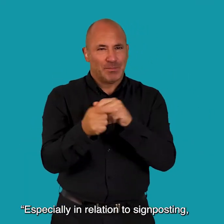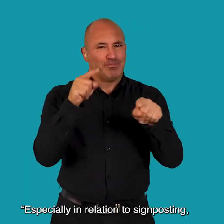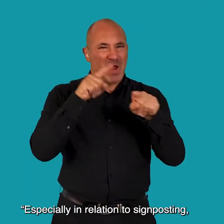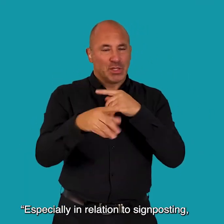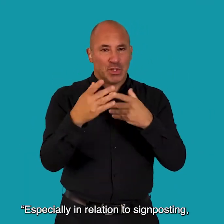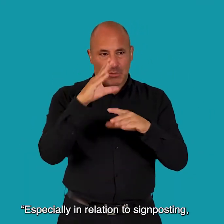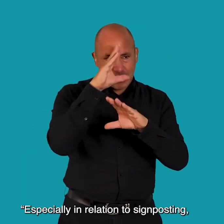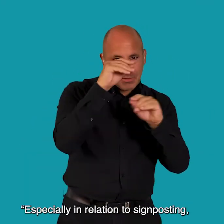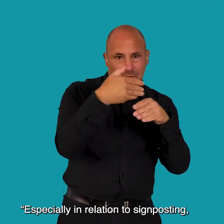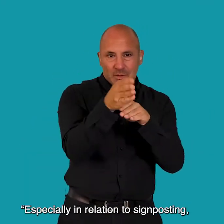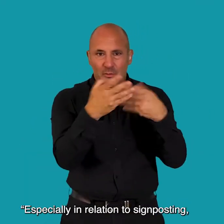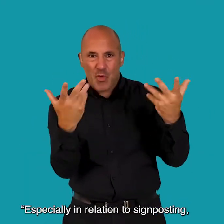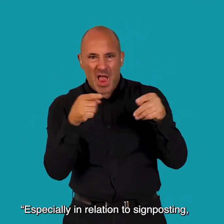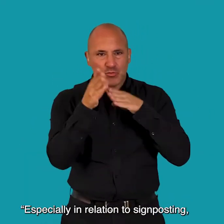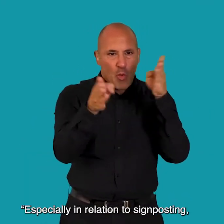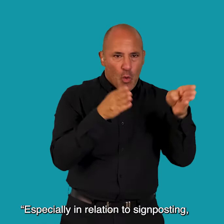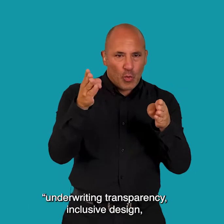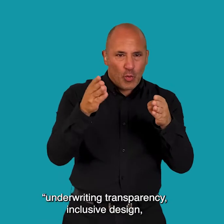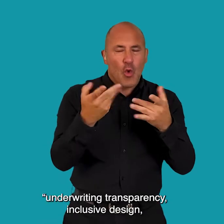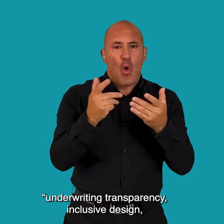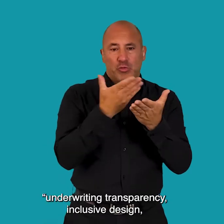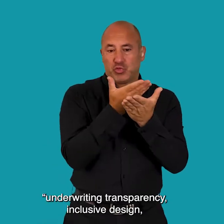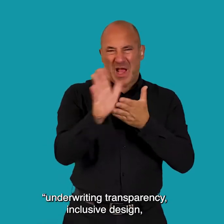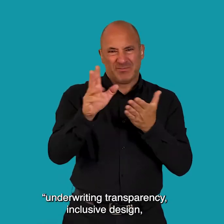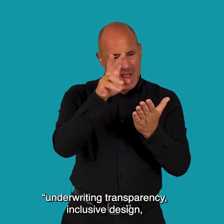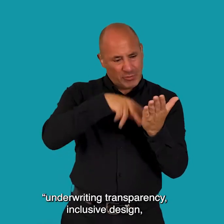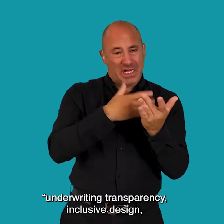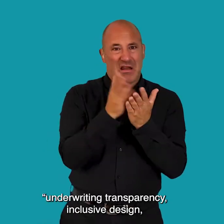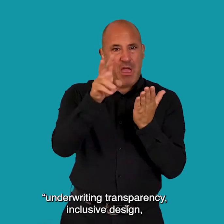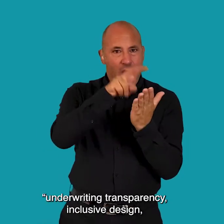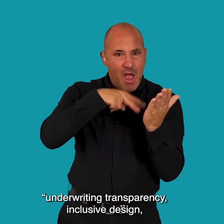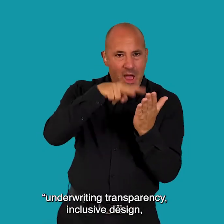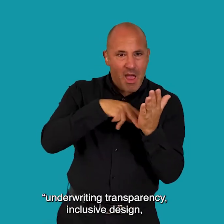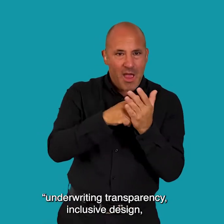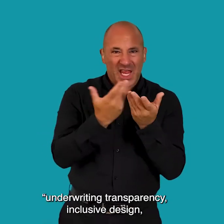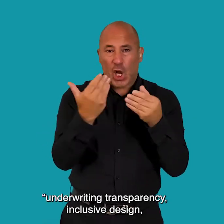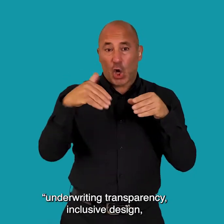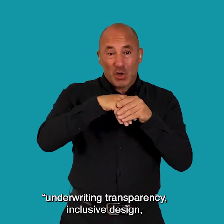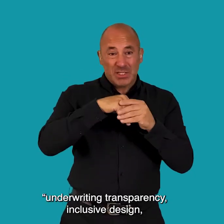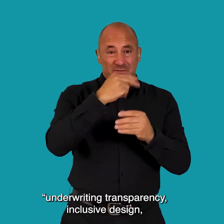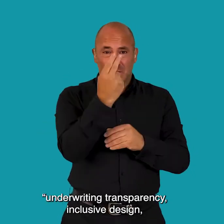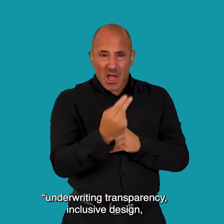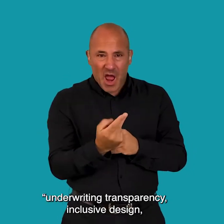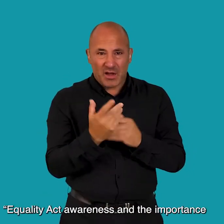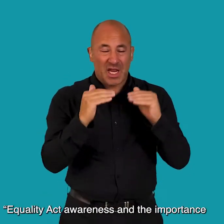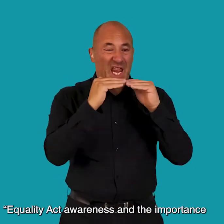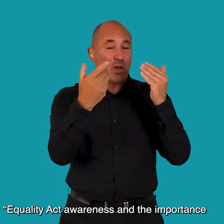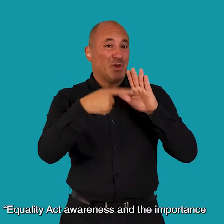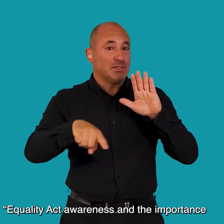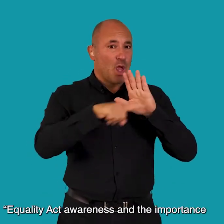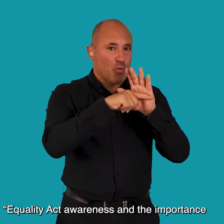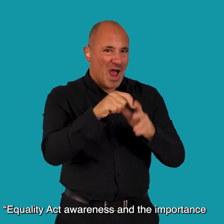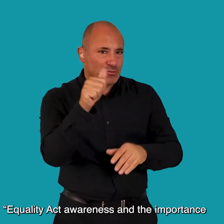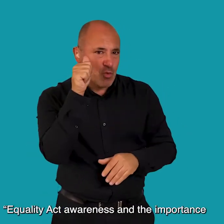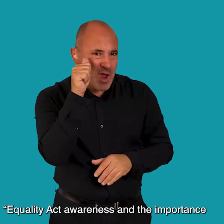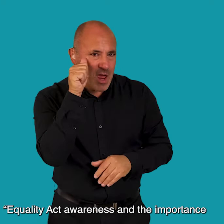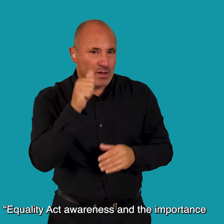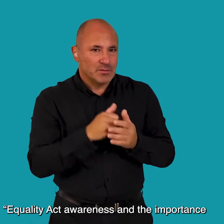in relation to signposting, underwriting transparency, inclusive design, Equality Act awareness,